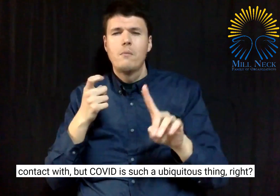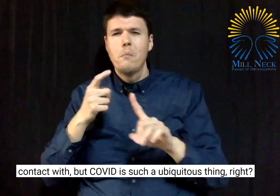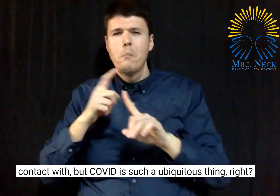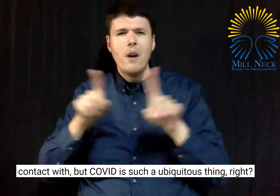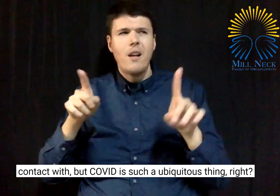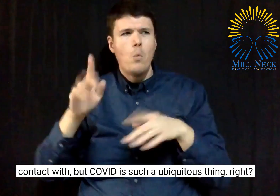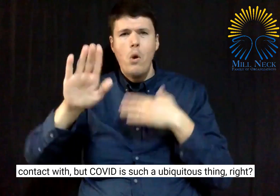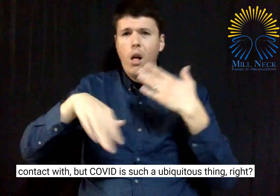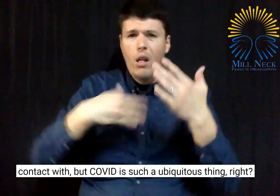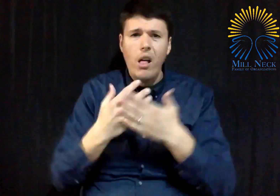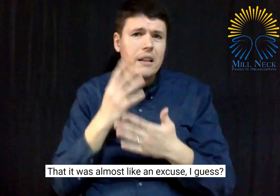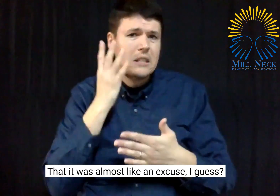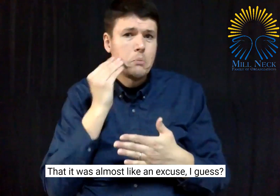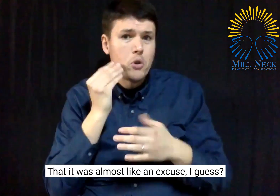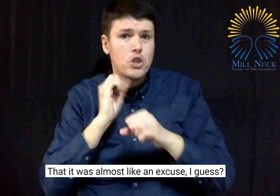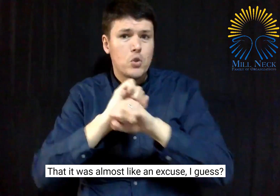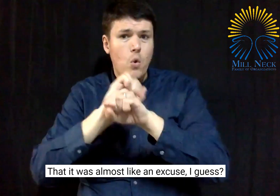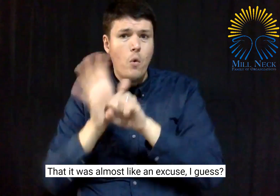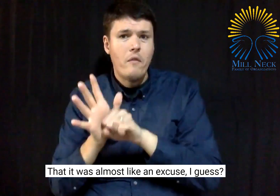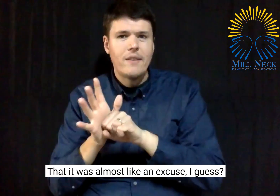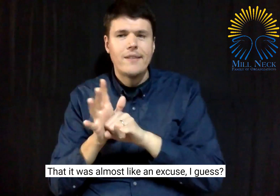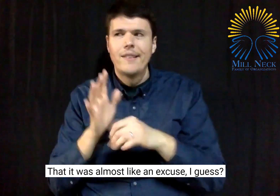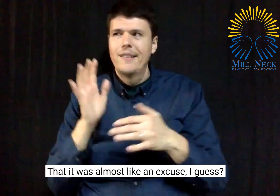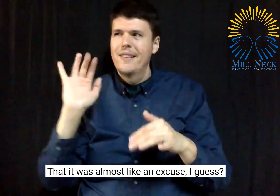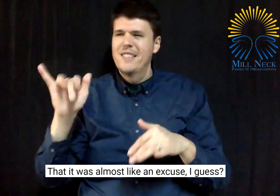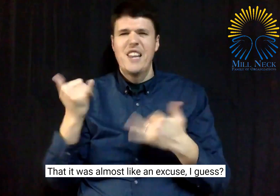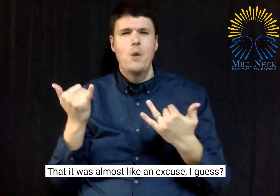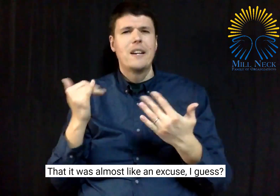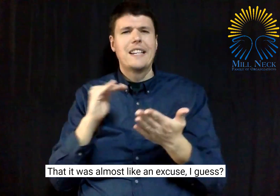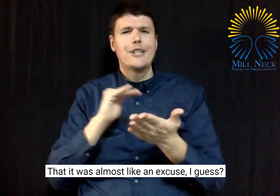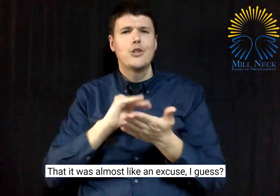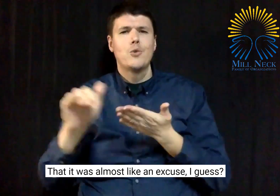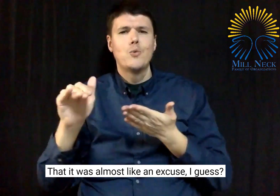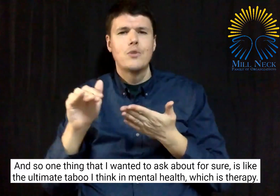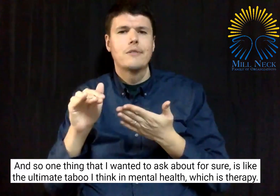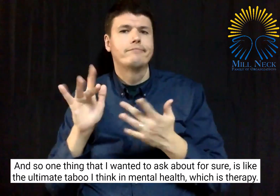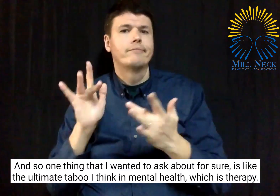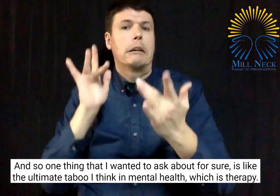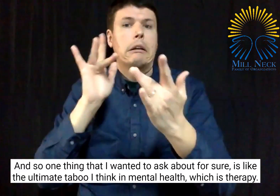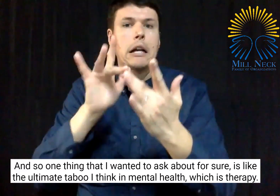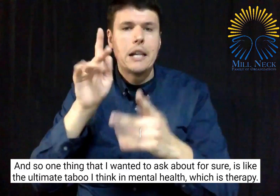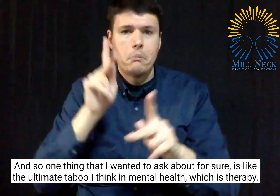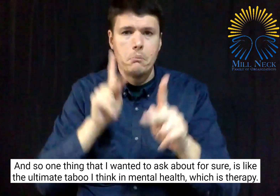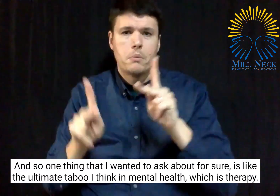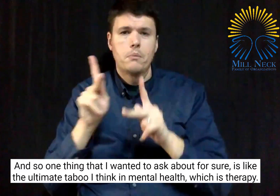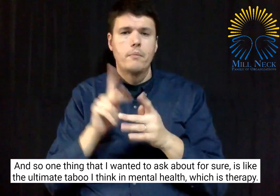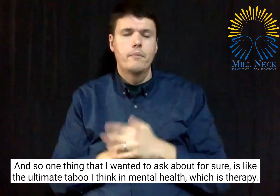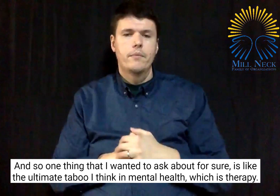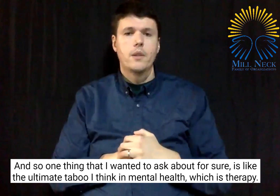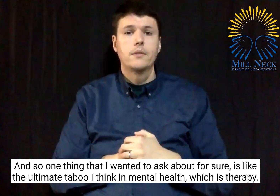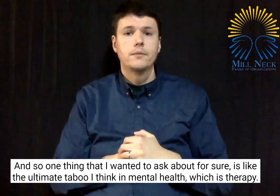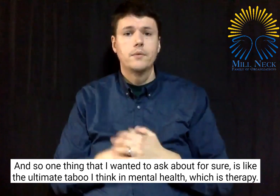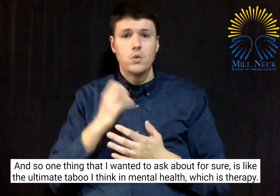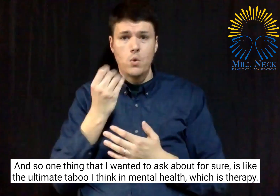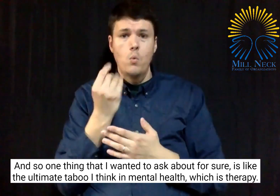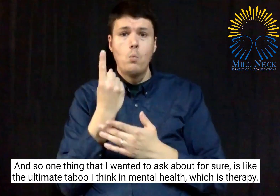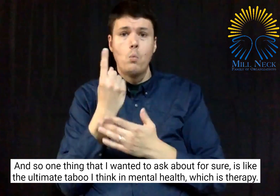thing, right? That it was almost like an excuse, I guess. And so one thing that I wanted